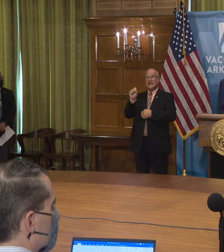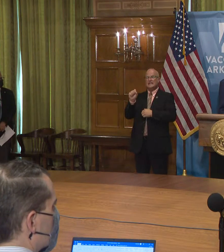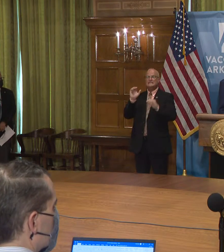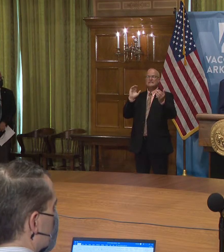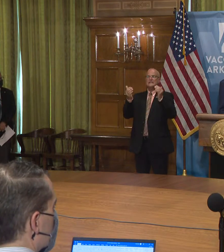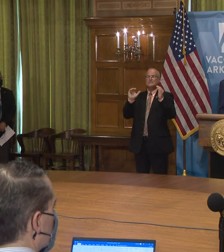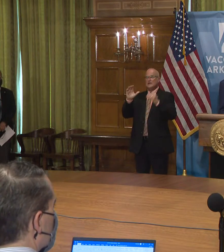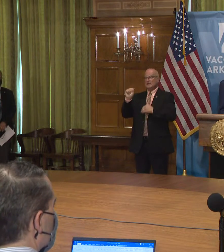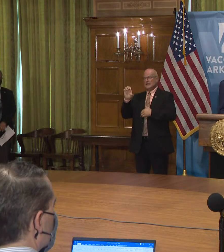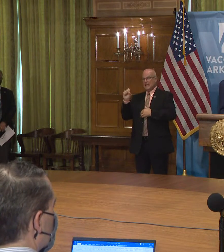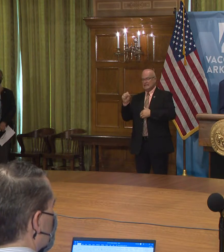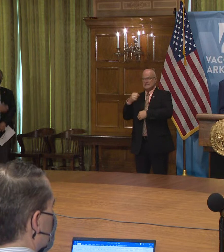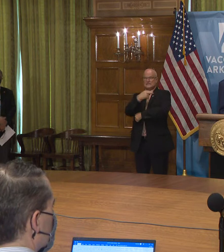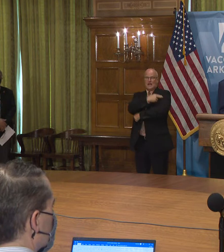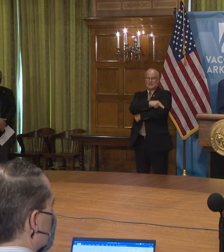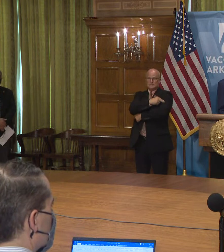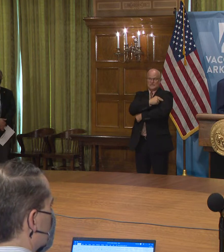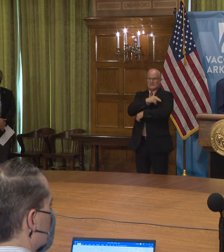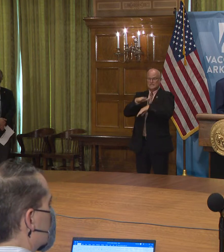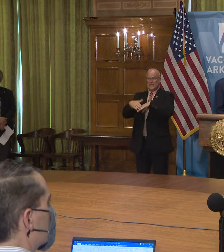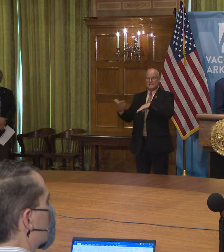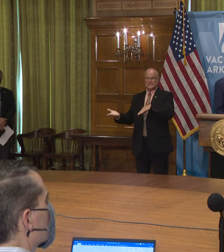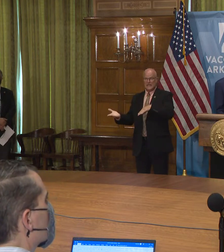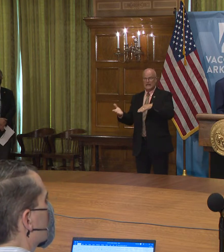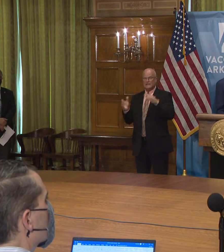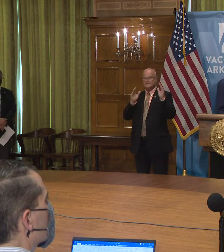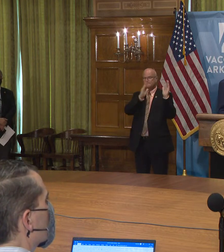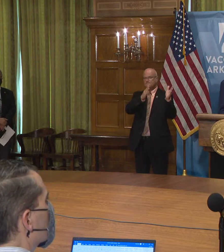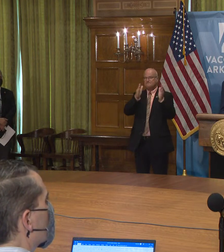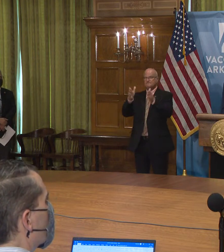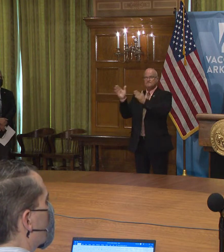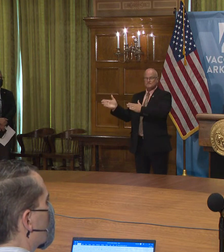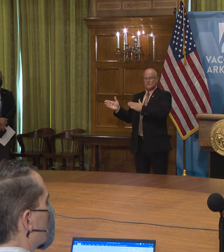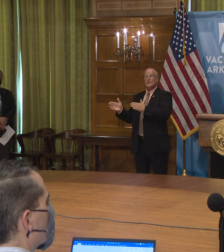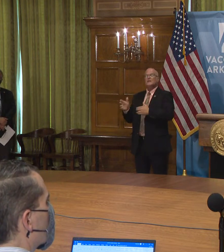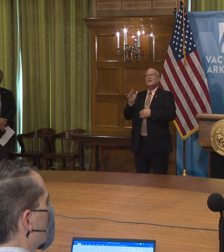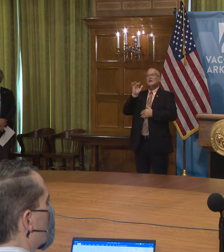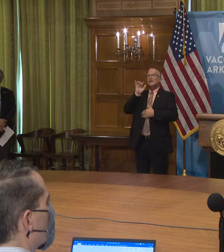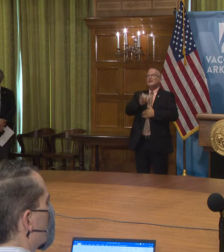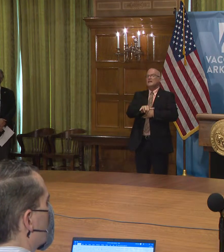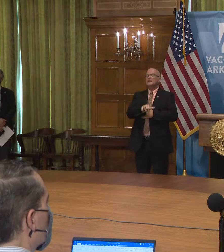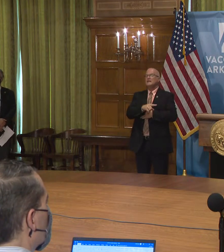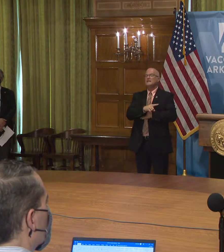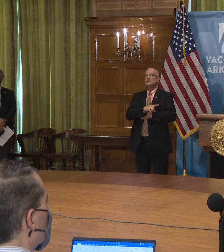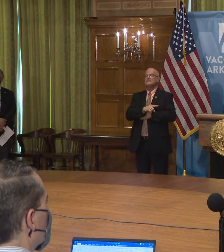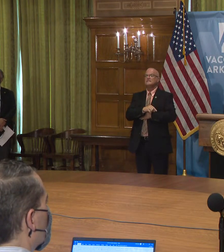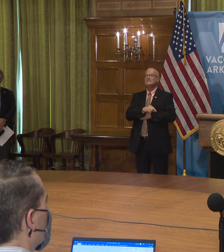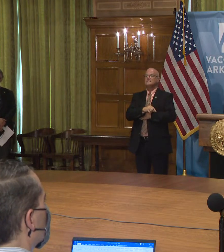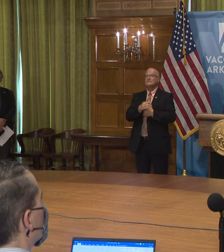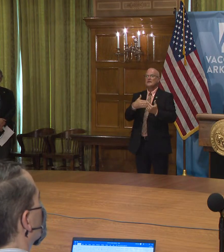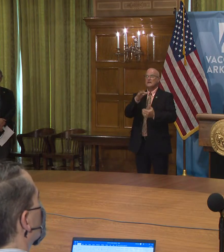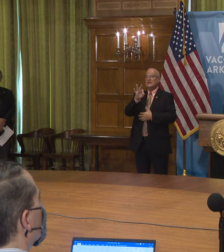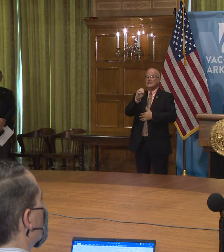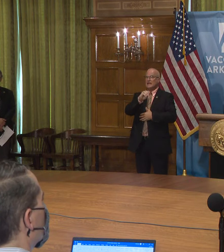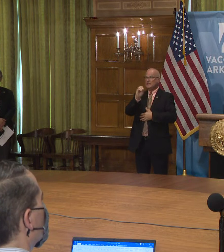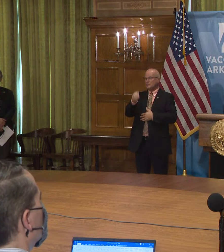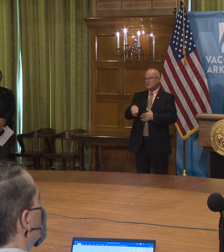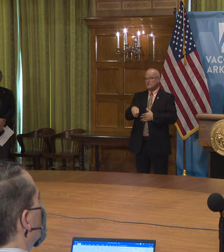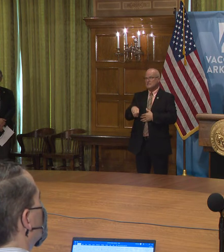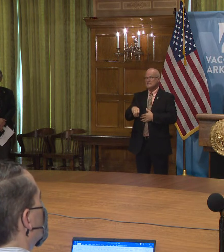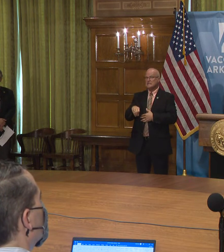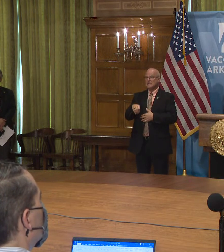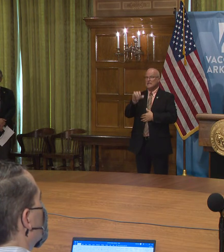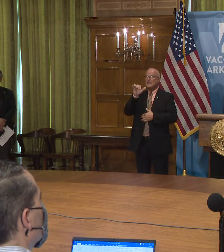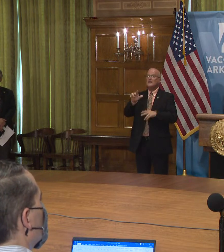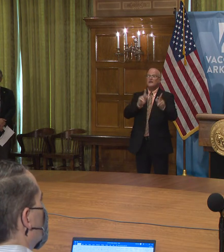compared to cases, hospitalizations, and deaths. And so of almost 90%